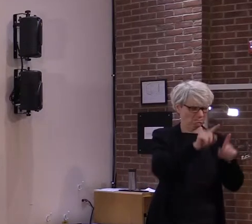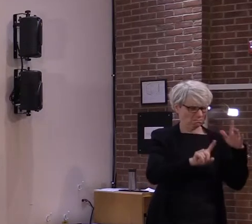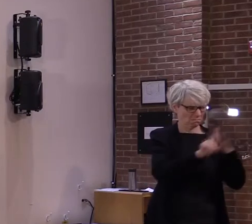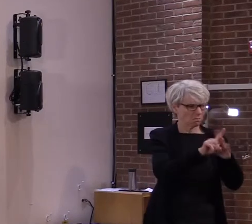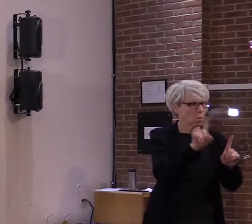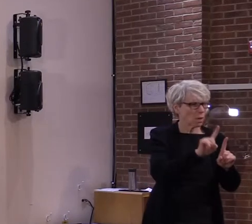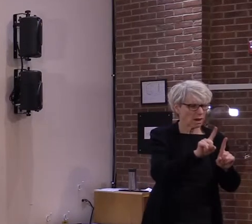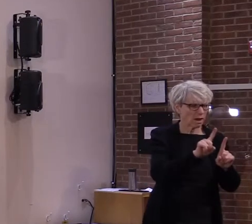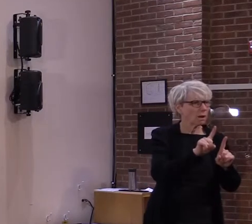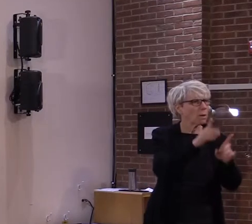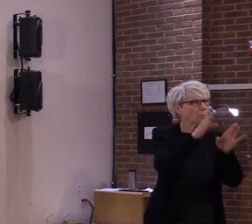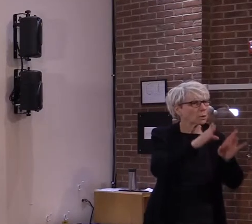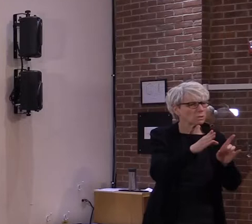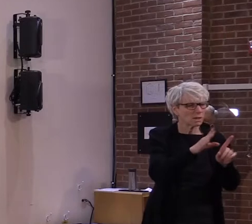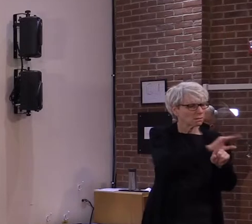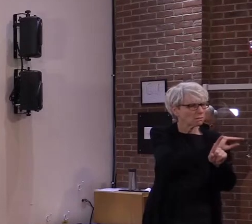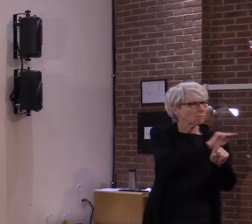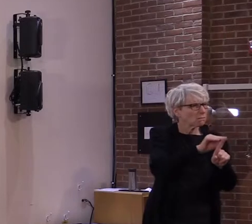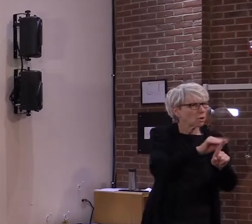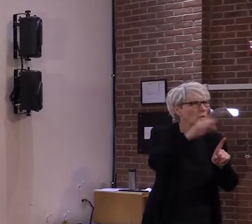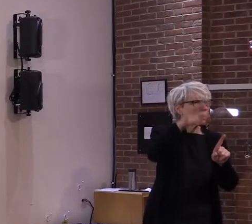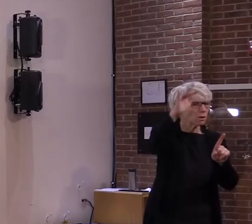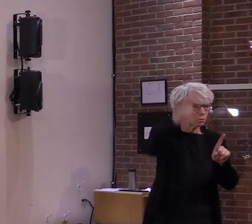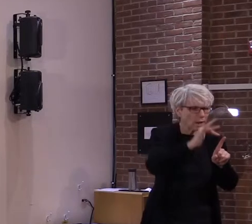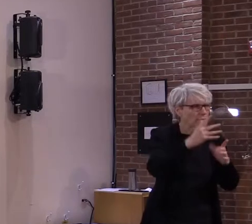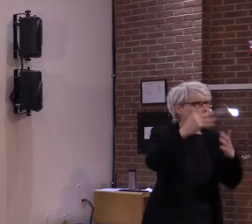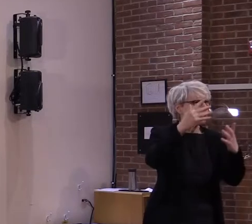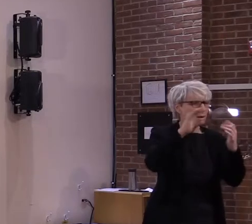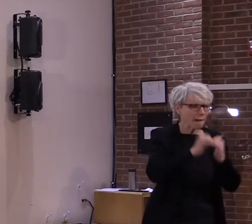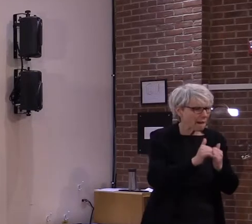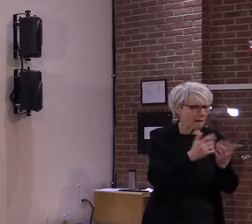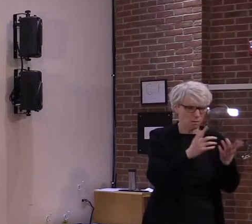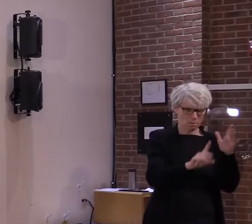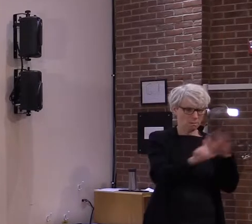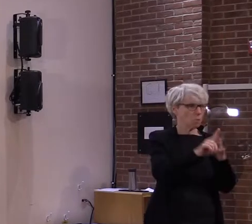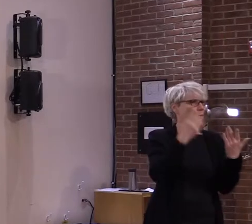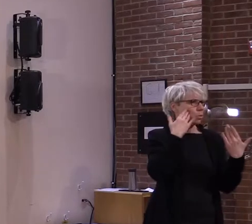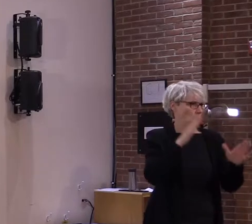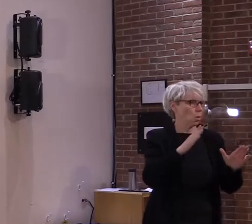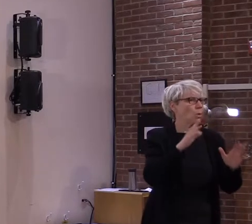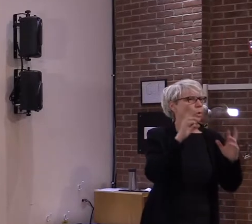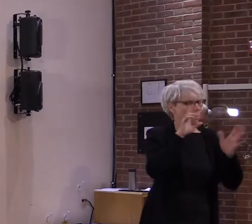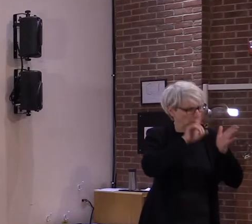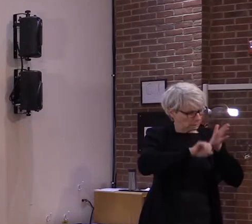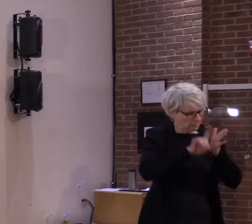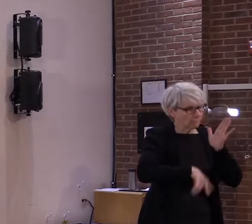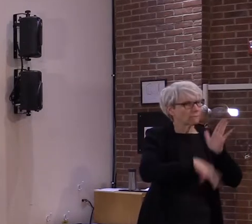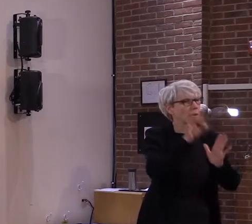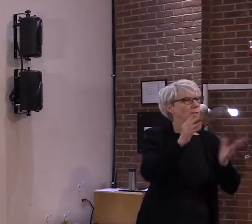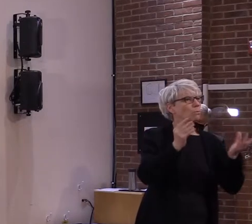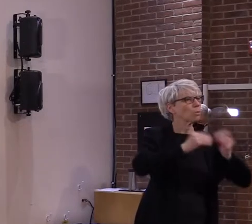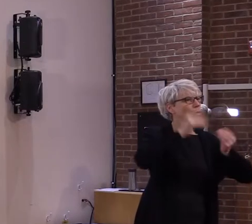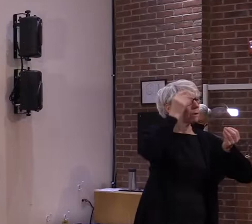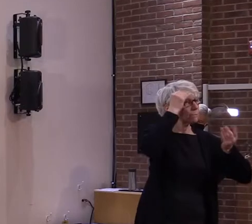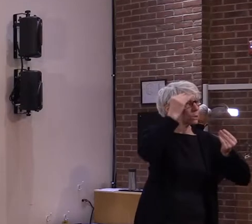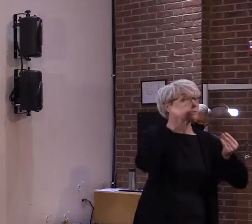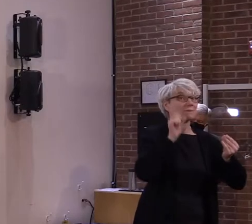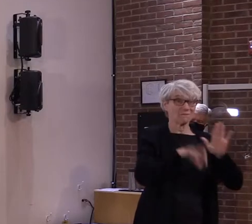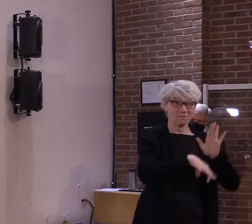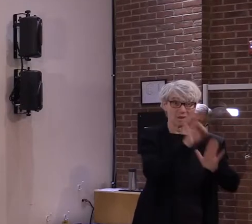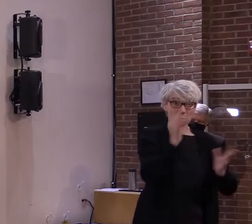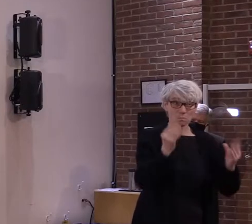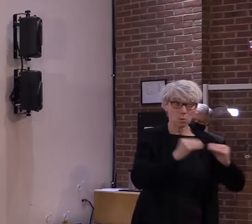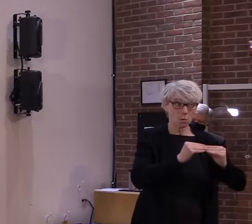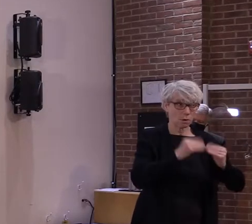history. I will be able to share more information on Friday. One thing we do know now from this and the